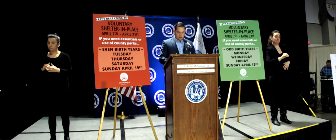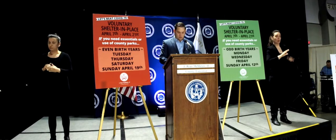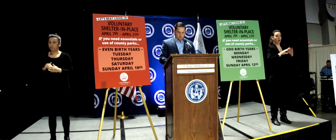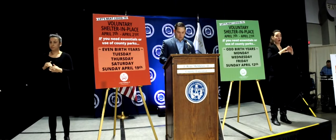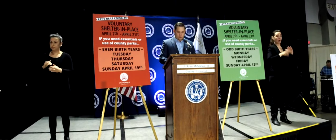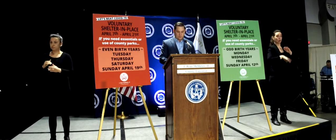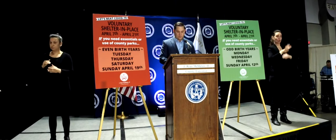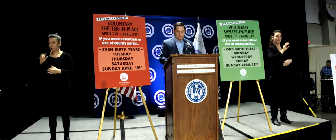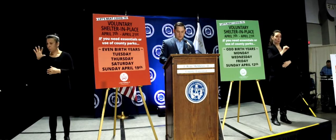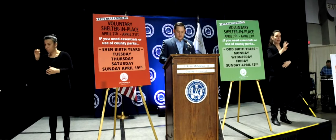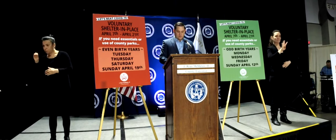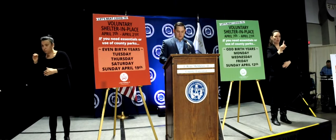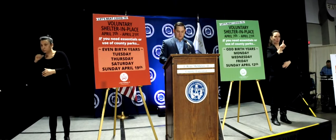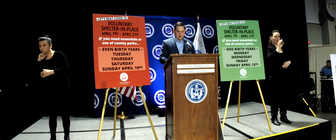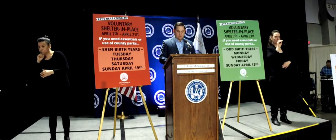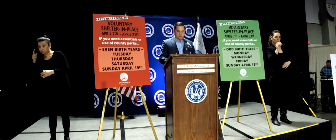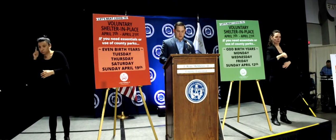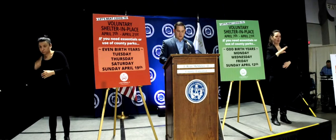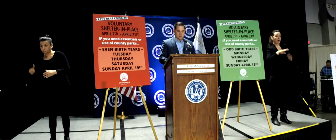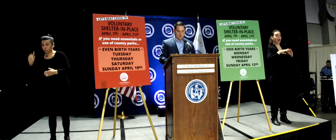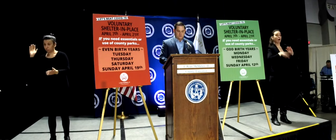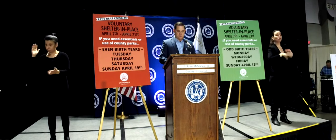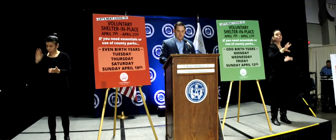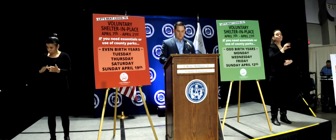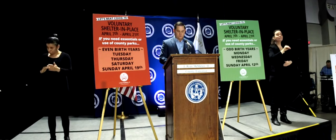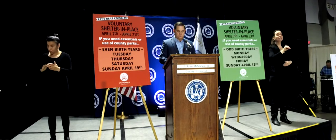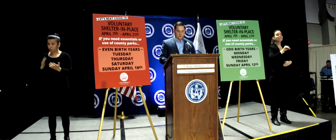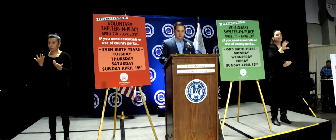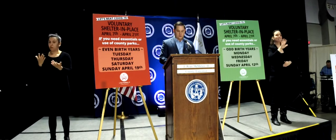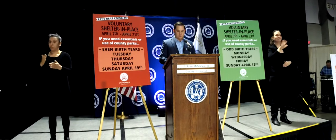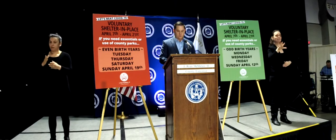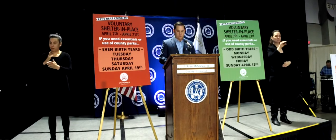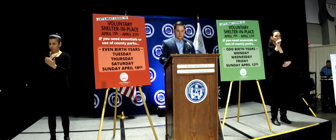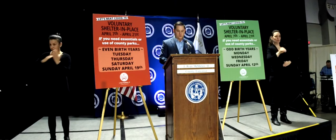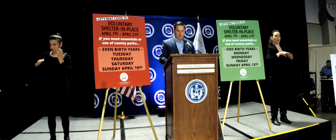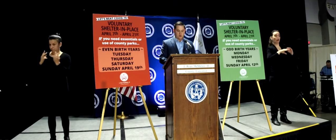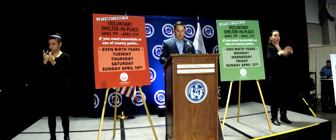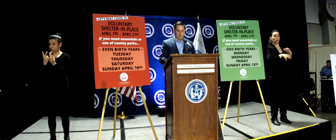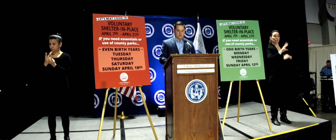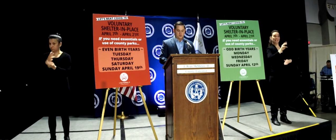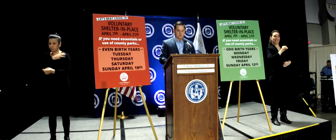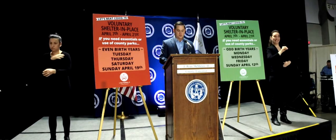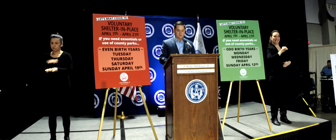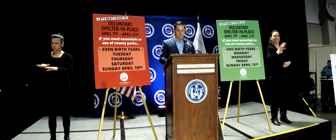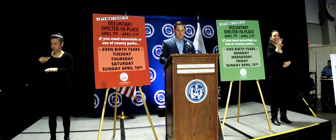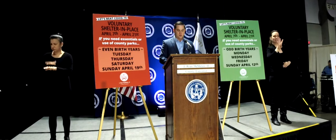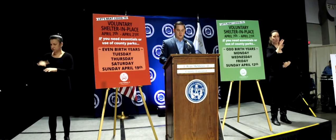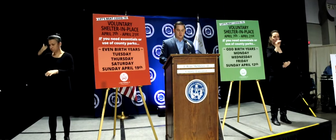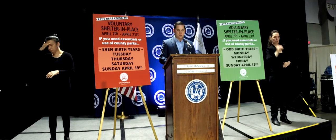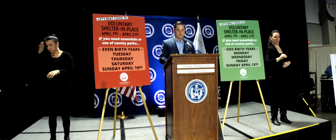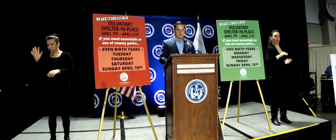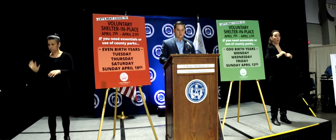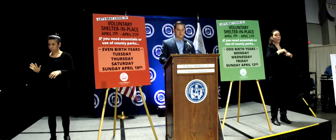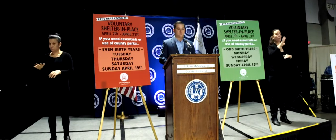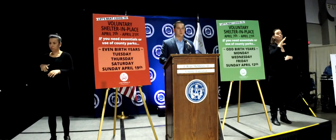41% are under 40. 55% under 50. 74% are under 60.